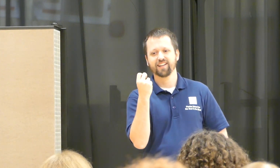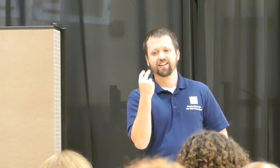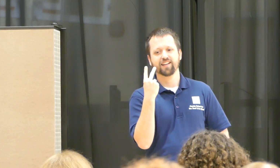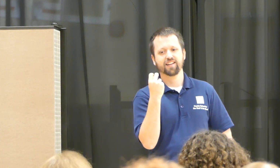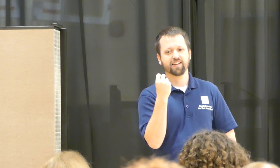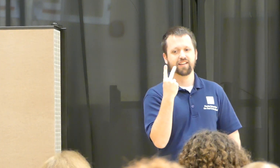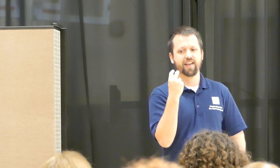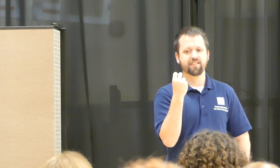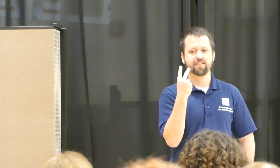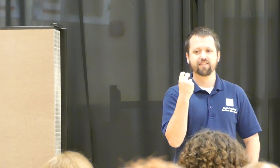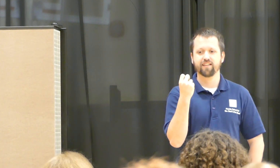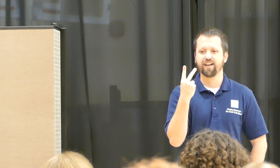Yes.